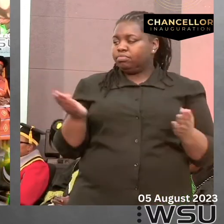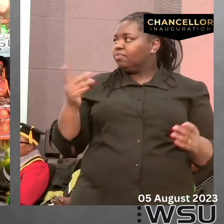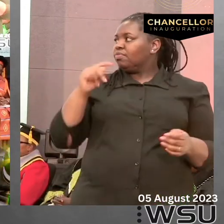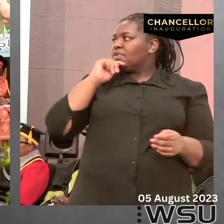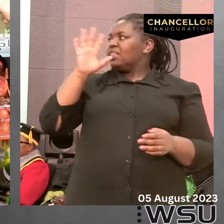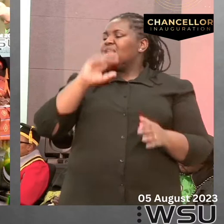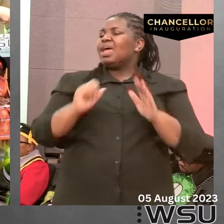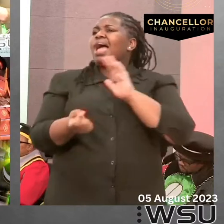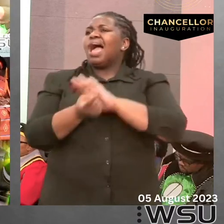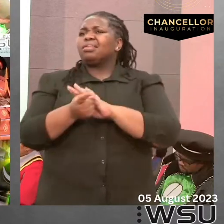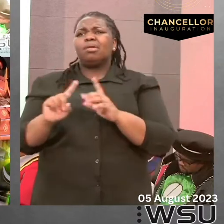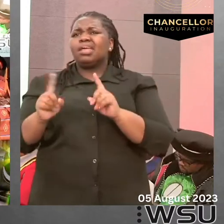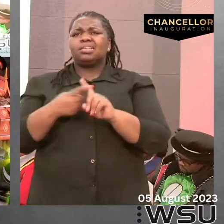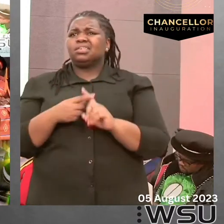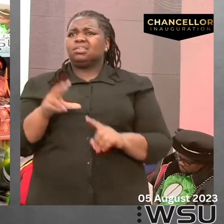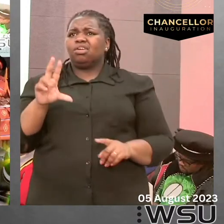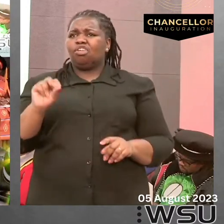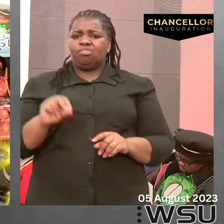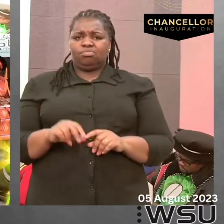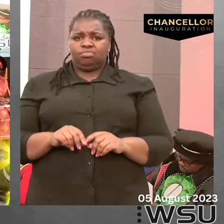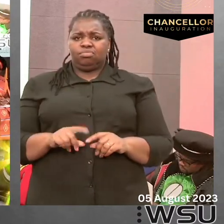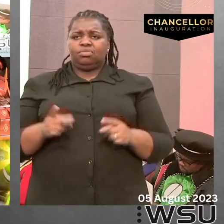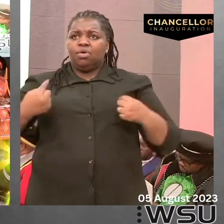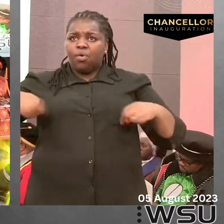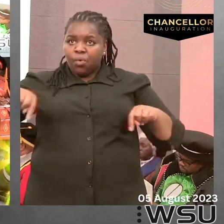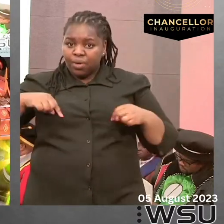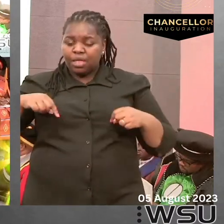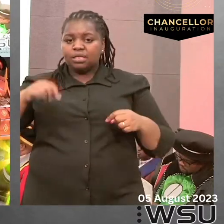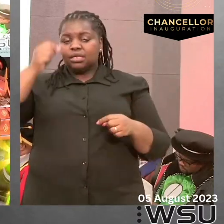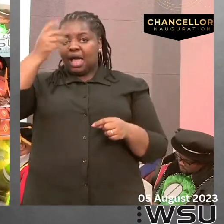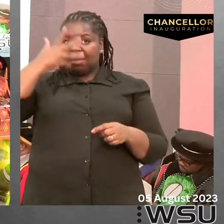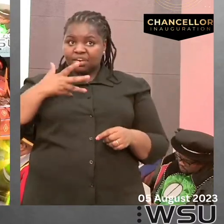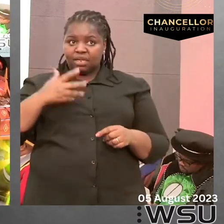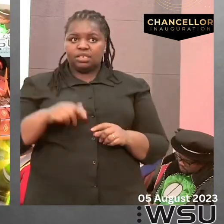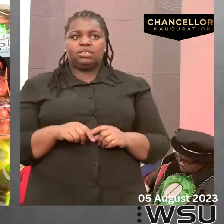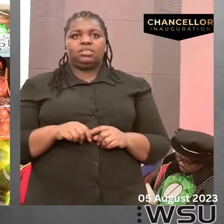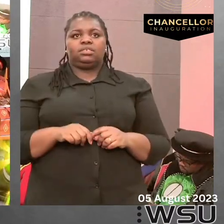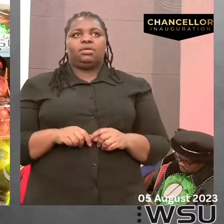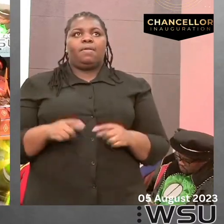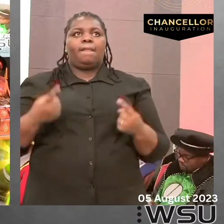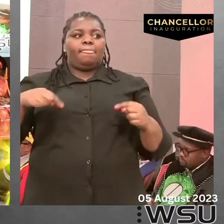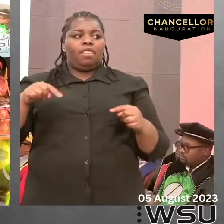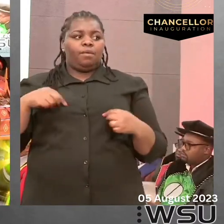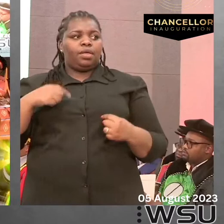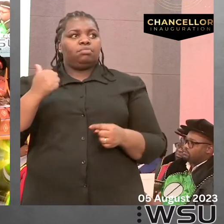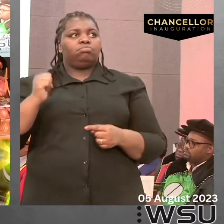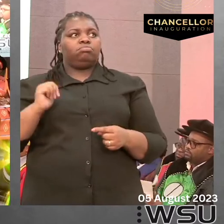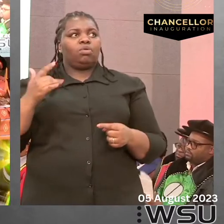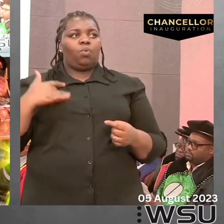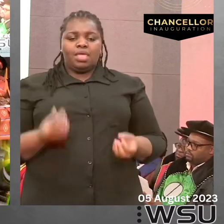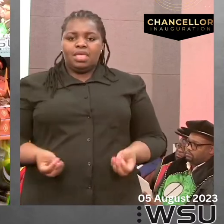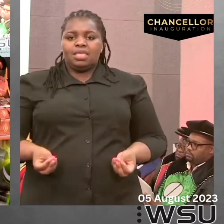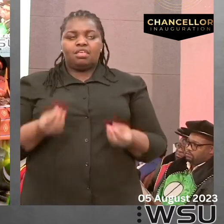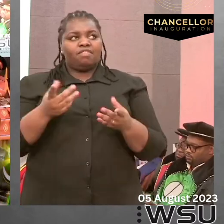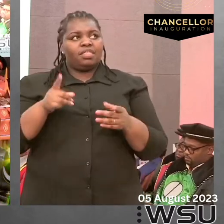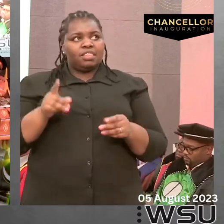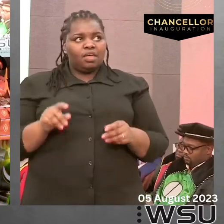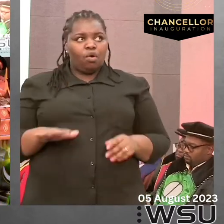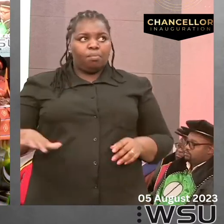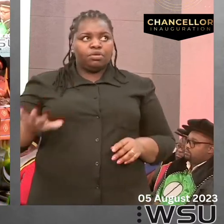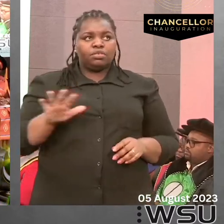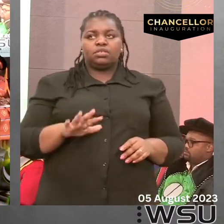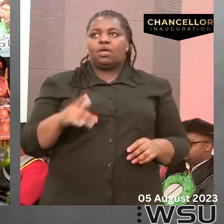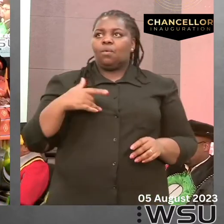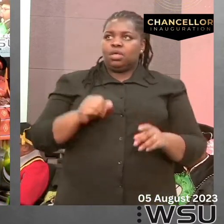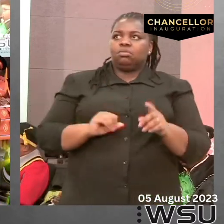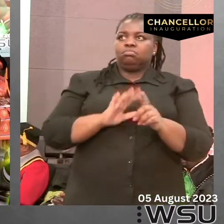not happen by accident. We, as the Africans, were privileged to be given this space to influence what